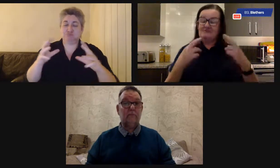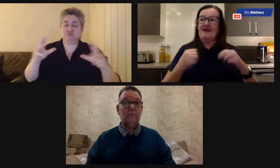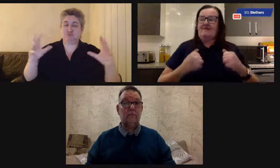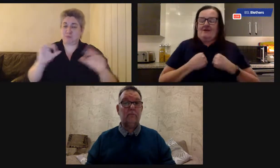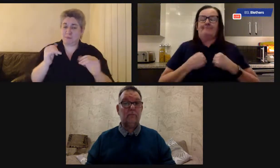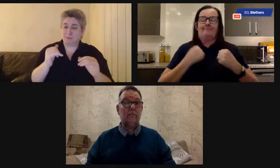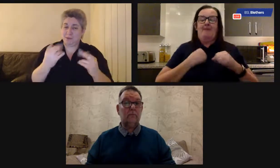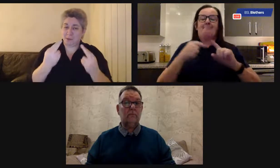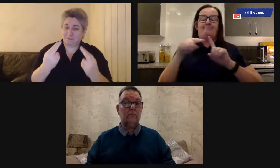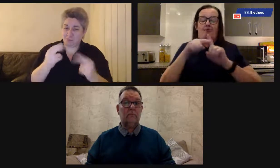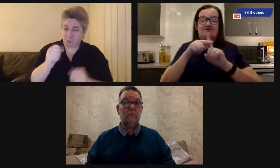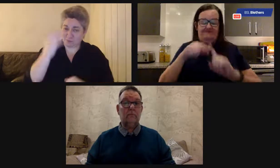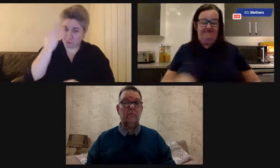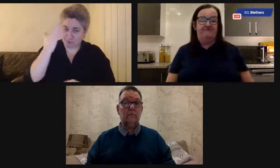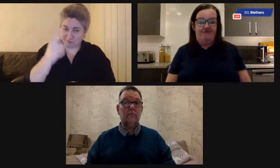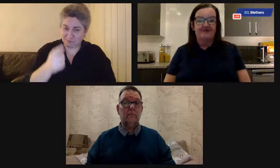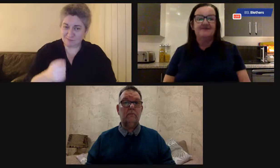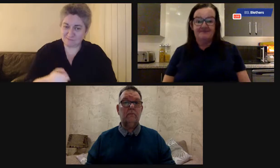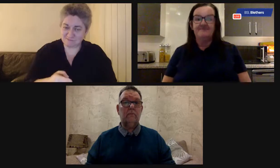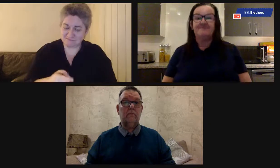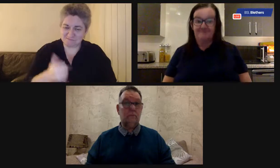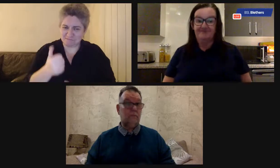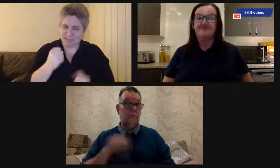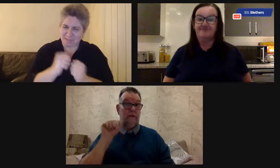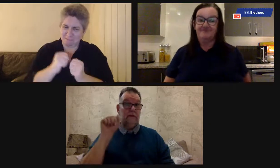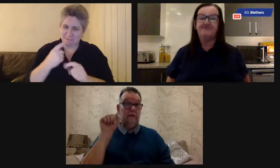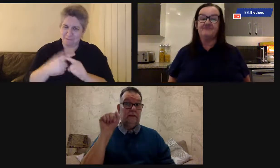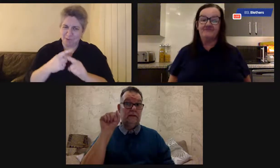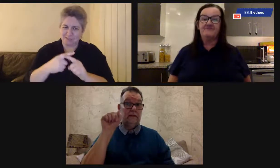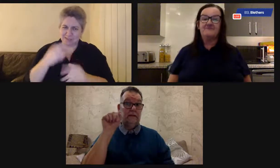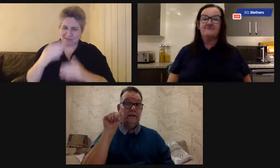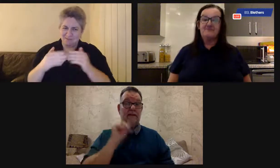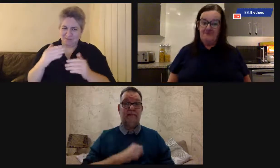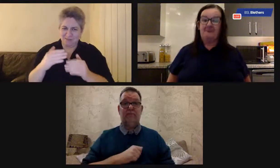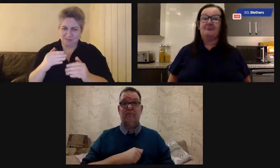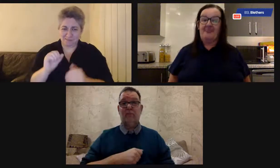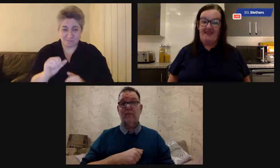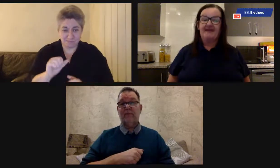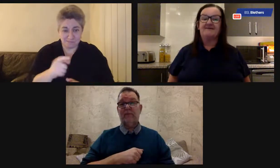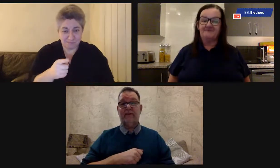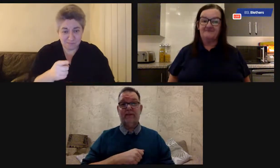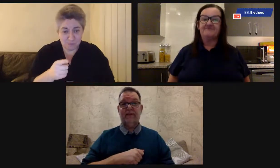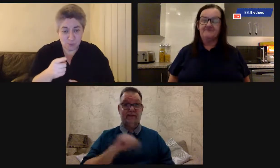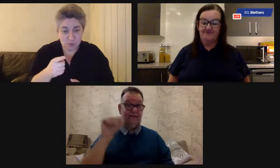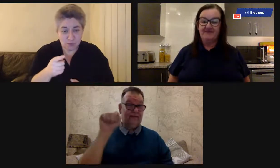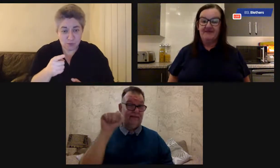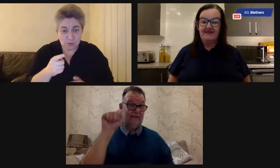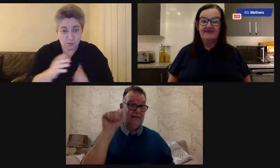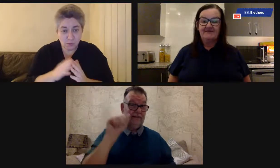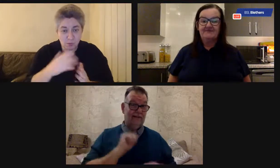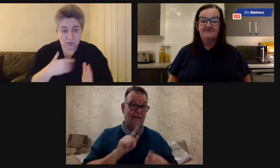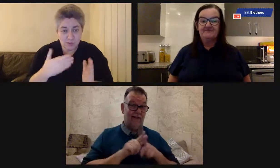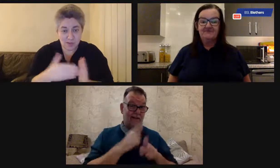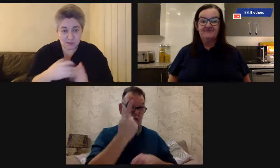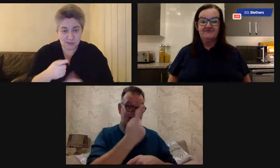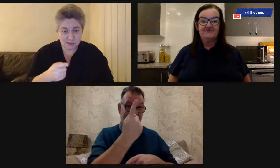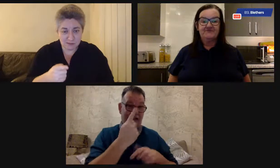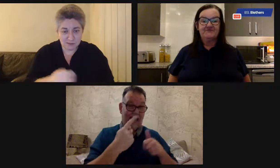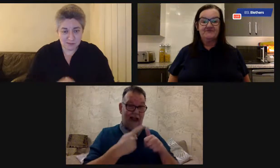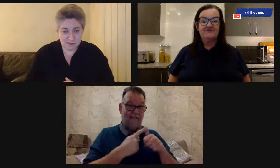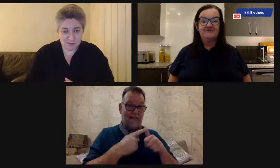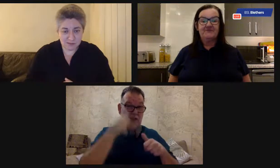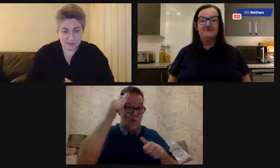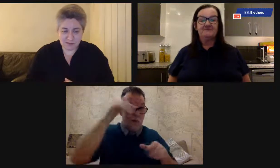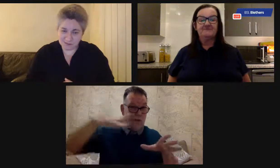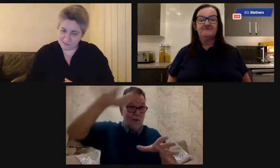you're looking for. That if we have regional events, people will then see what it's like. Because, I think it will change